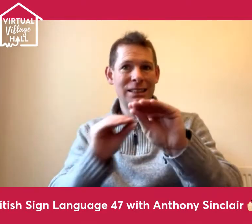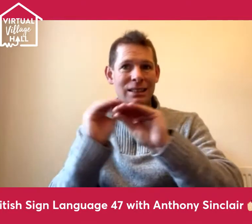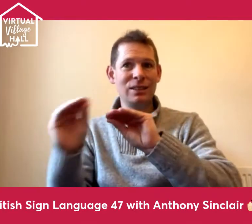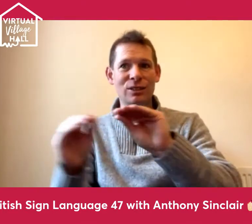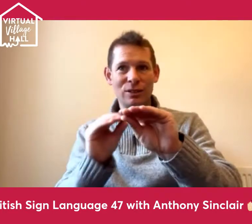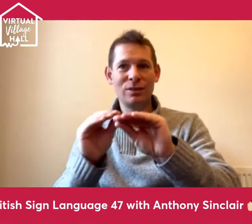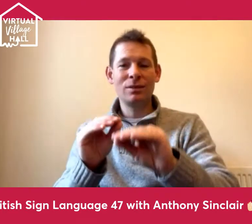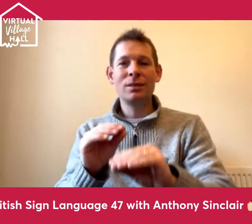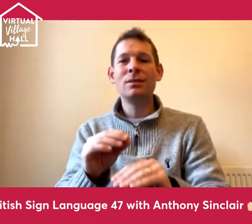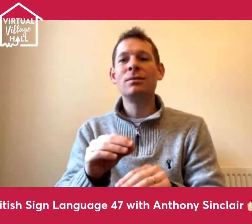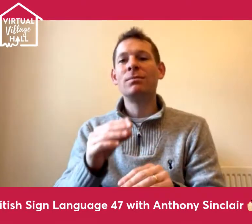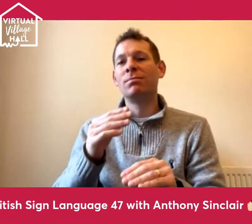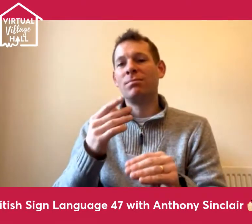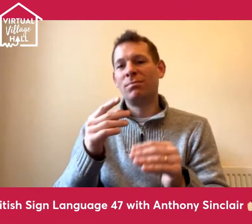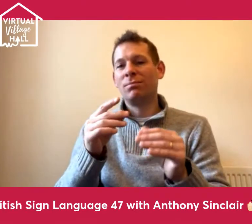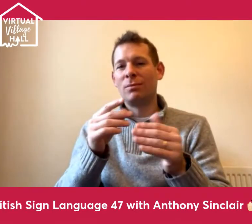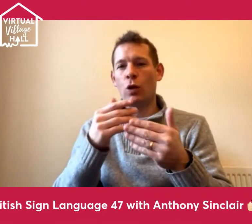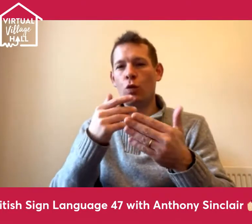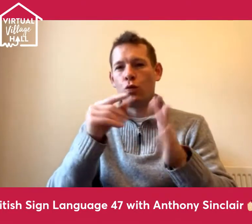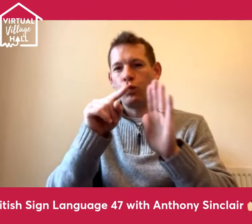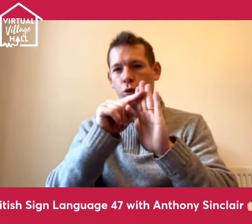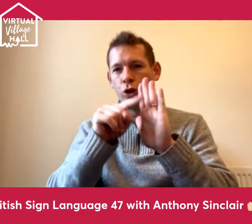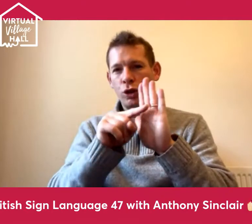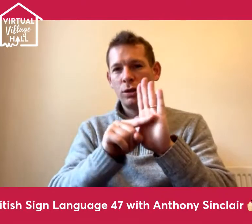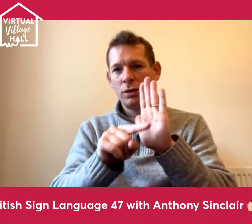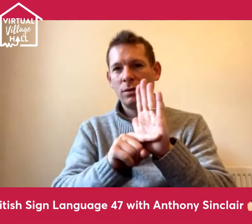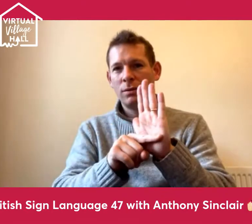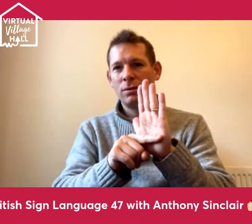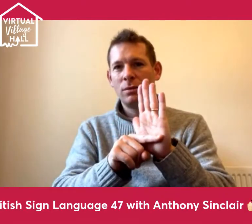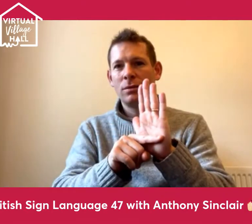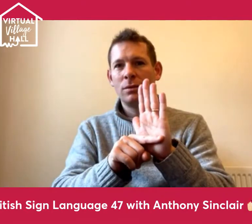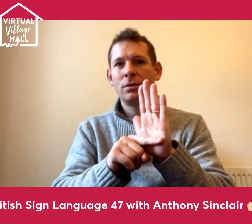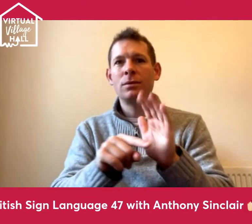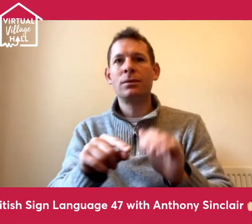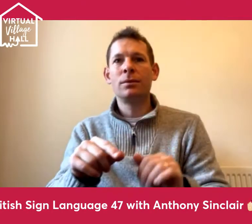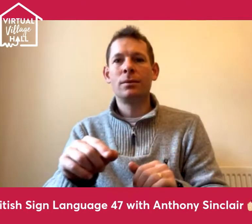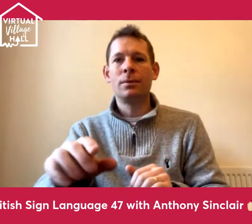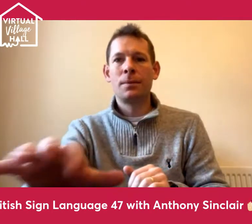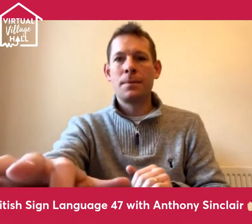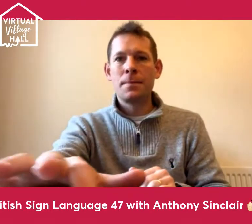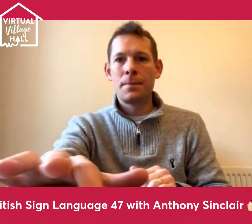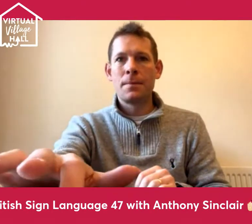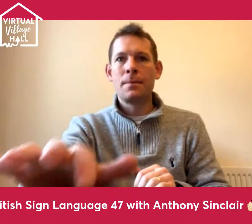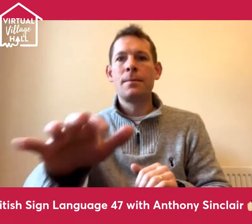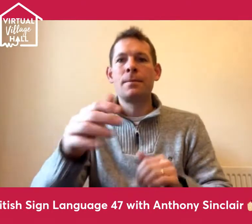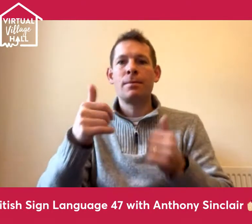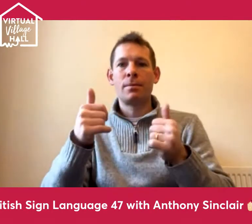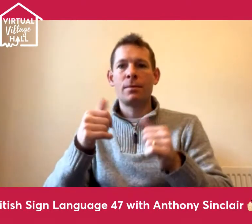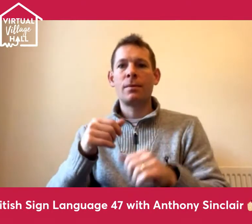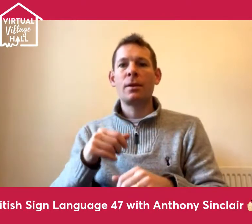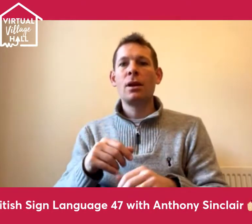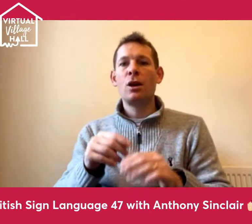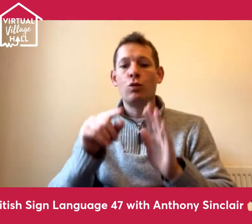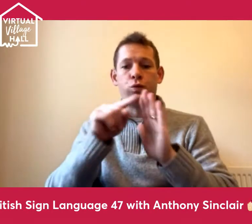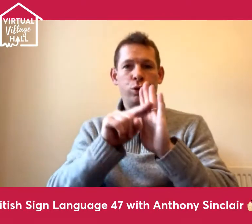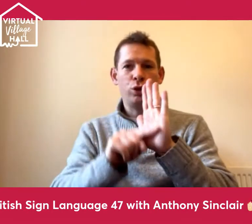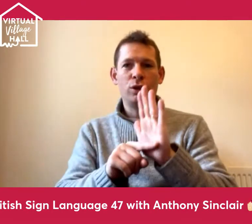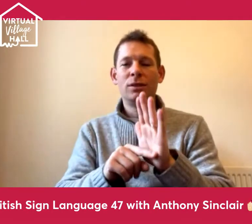So, quite often when I'm teaching sign language, um, we explain the rules of the